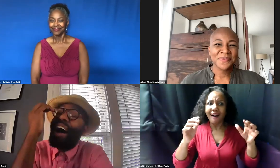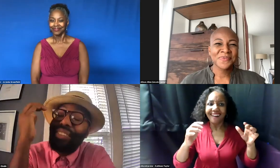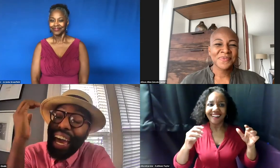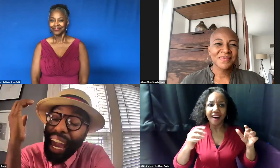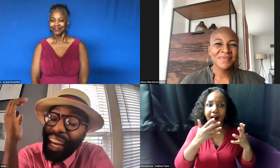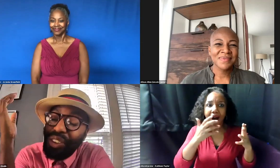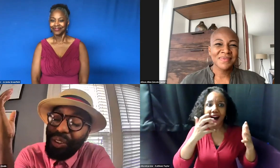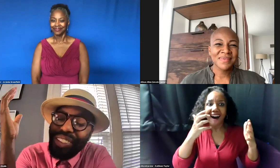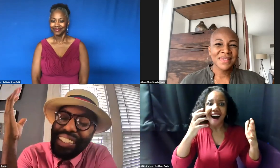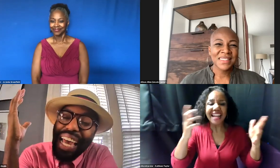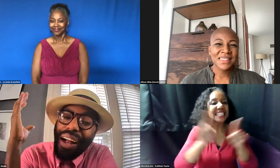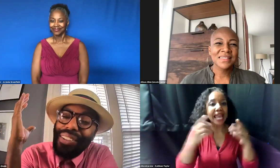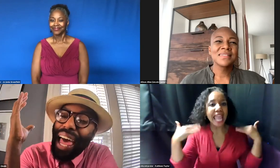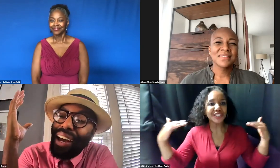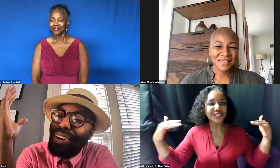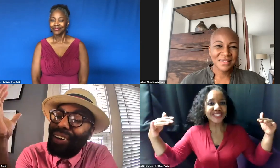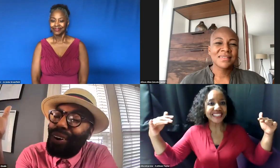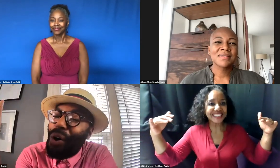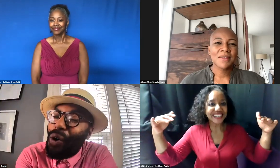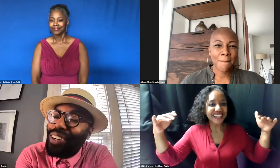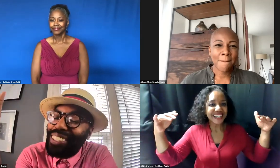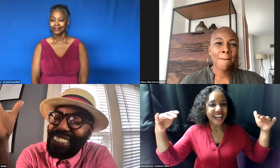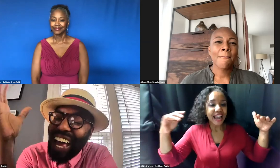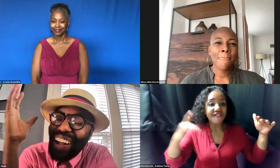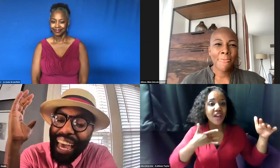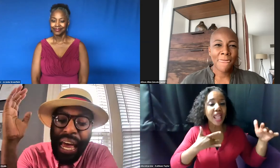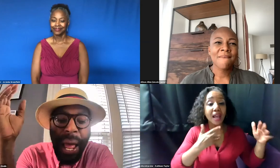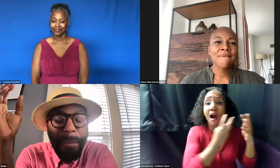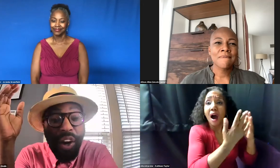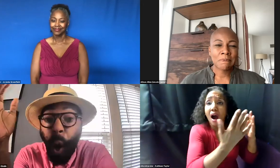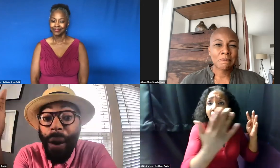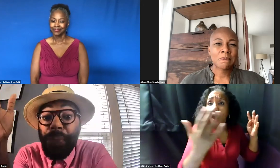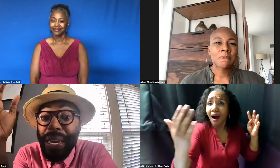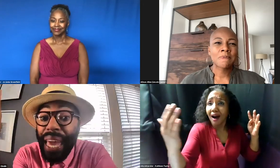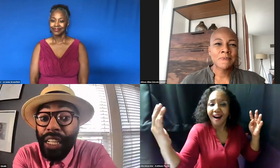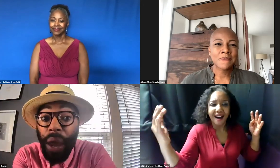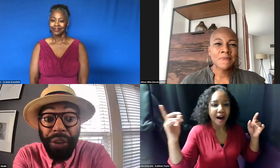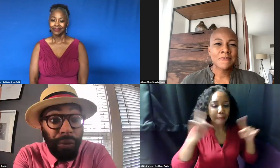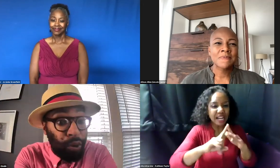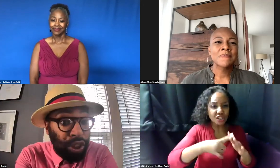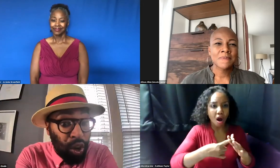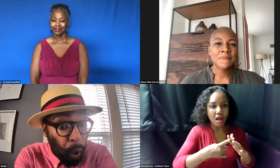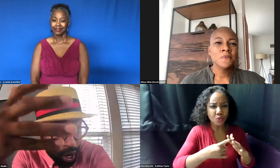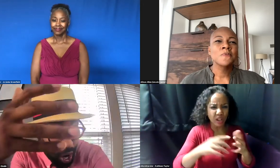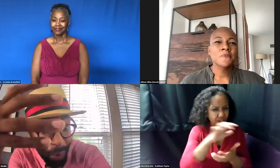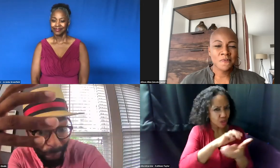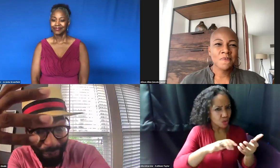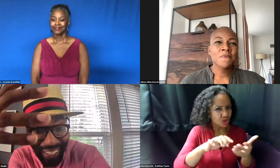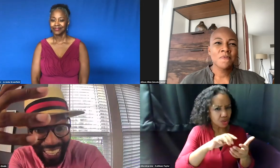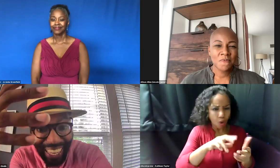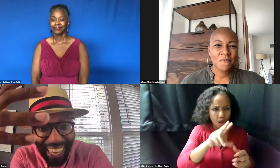it sounds like angels. It sounds like chorus, it sounds like, but it always begins with confusion or